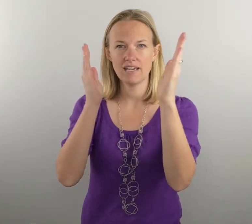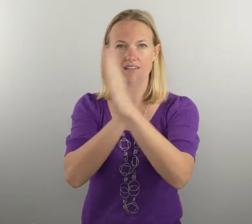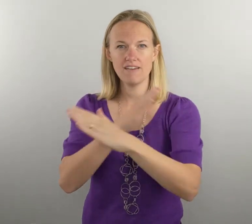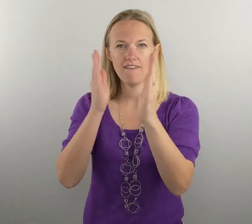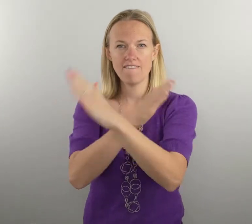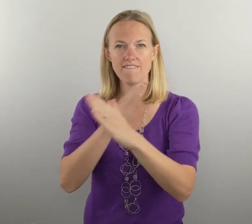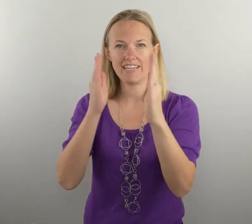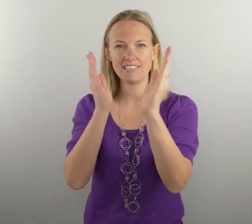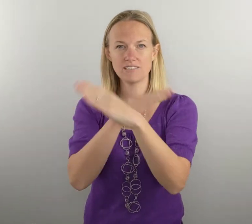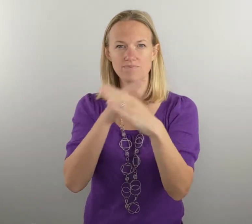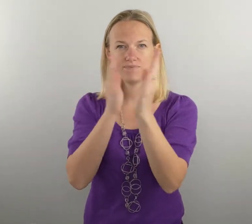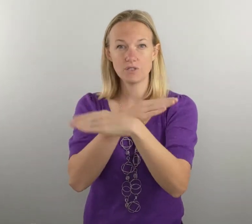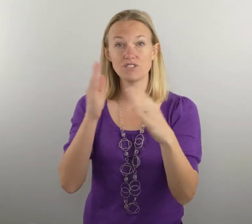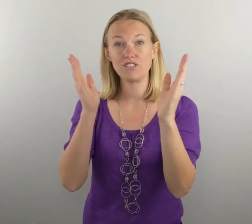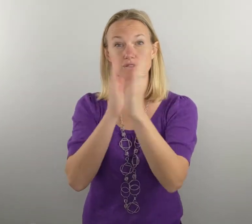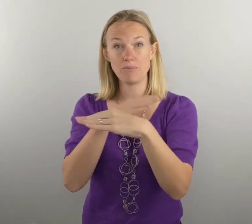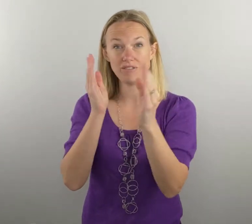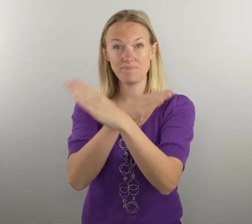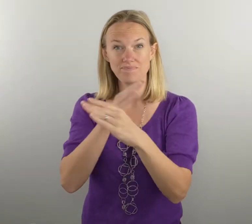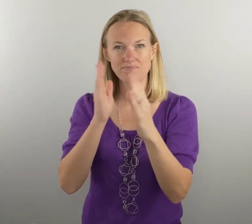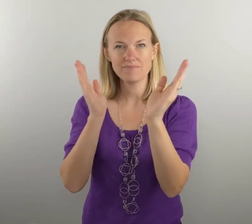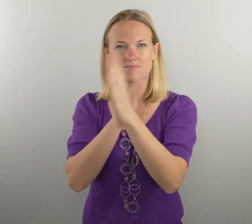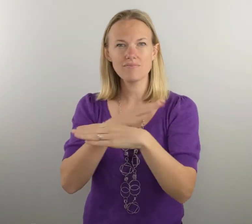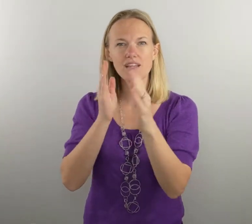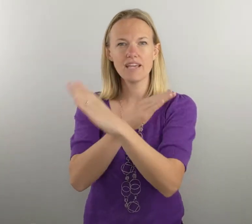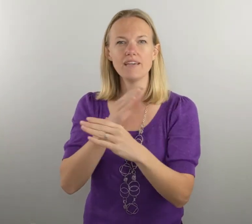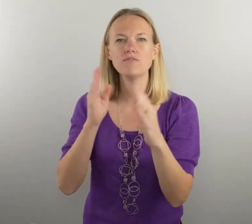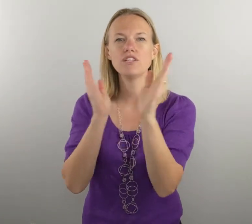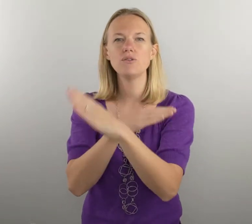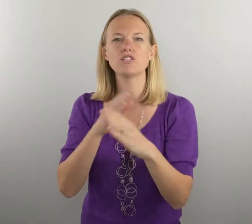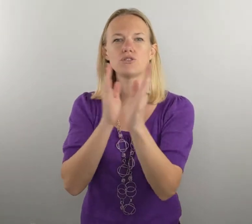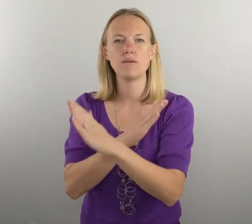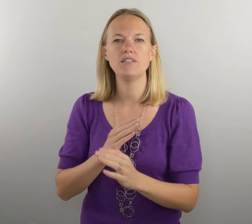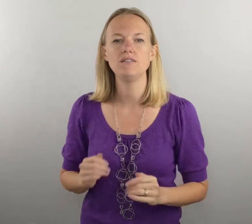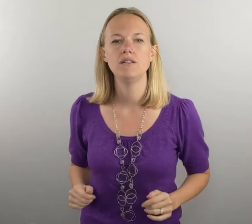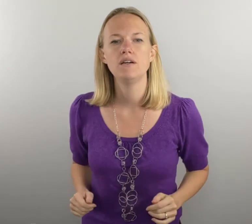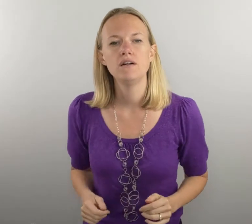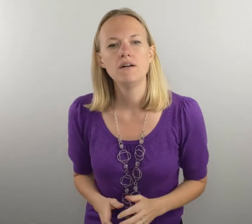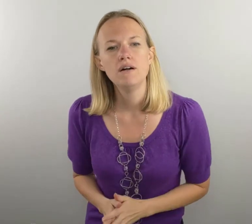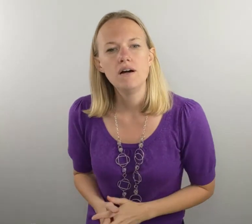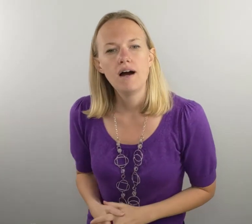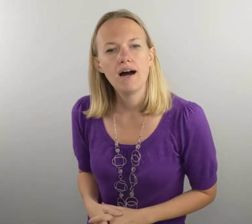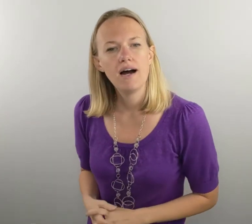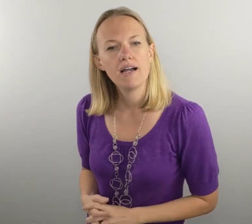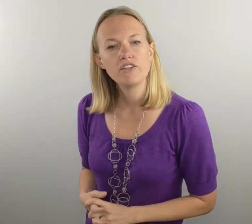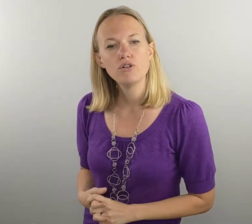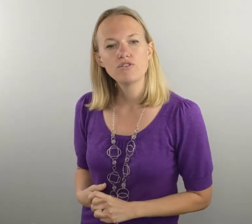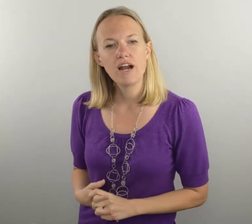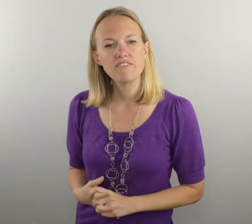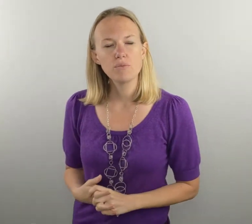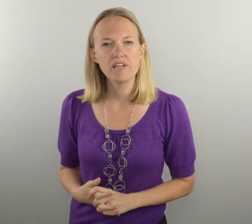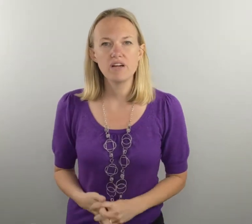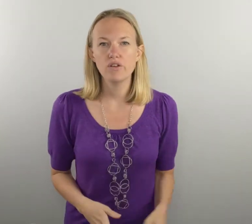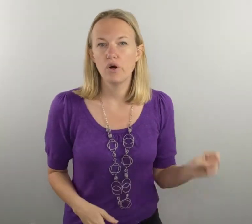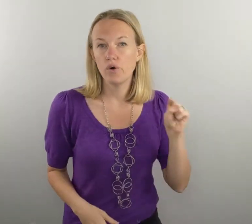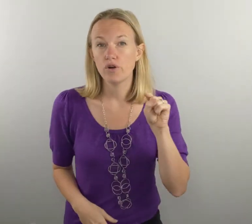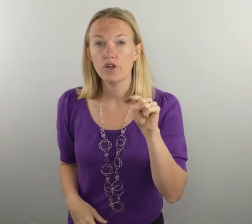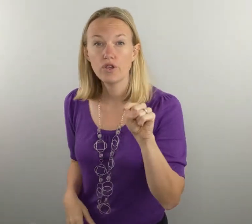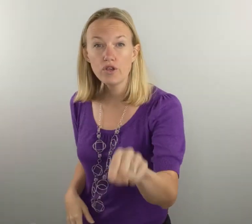okay? Fight. Trouble. Okay, you are trouble. You'll forever be alone.